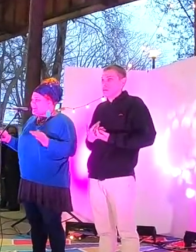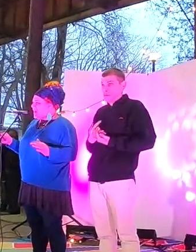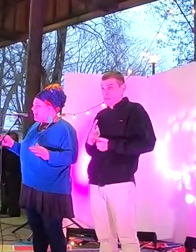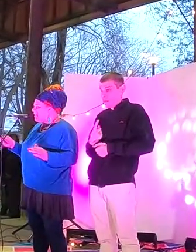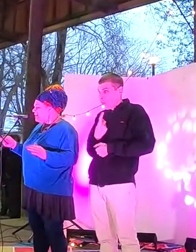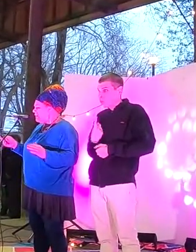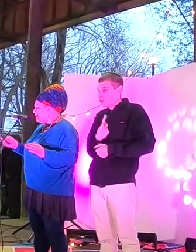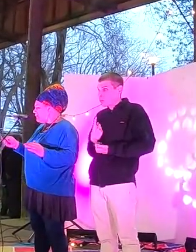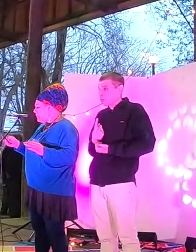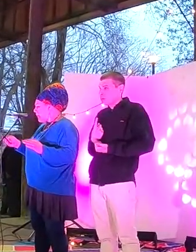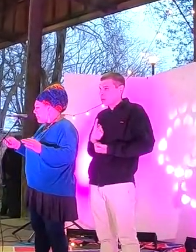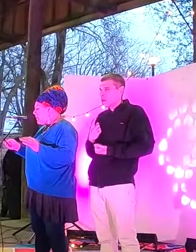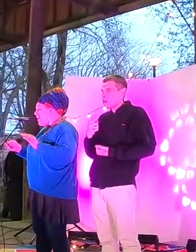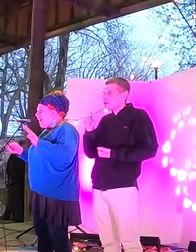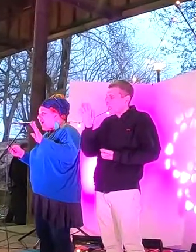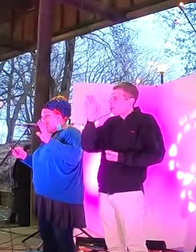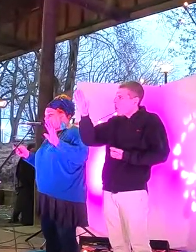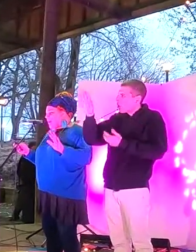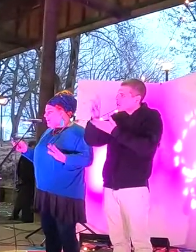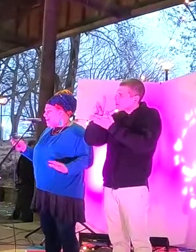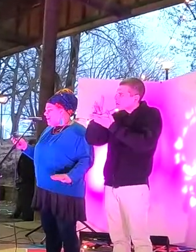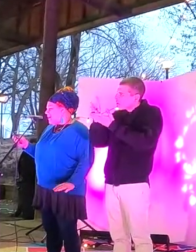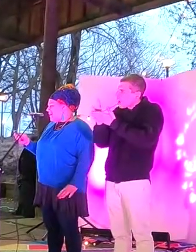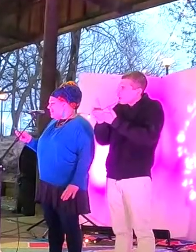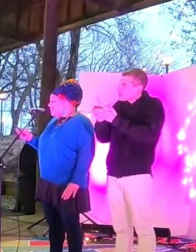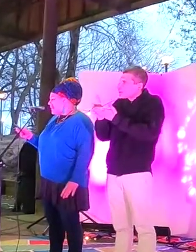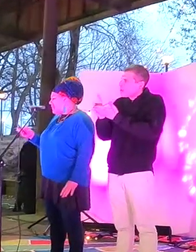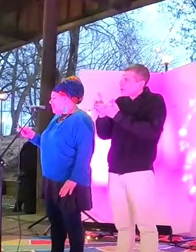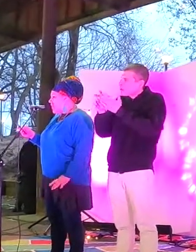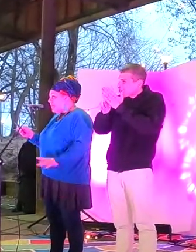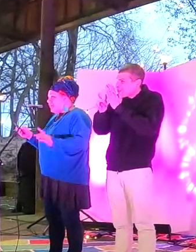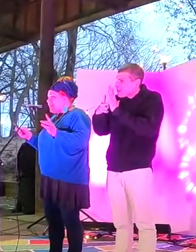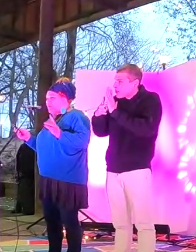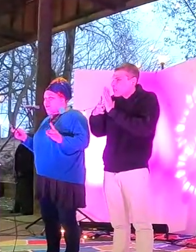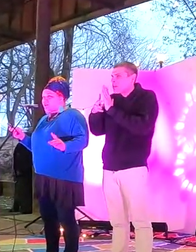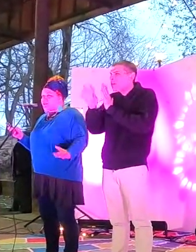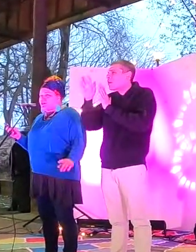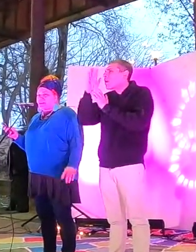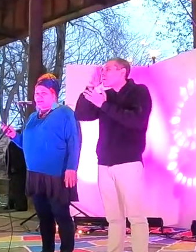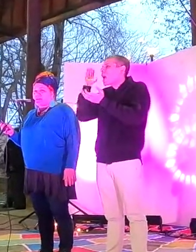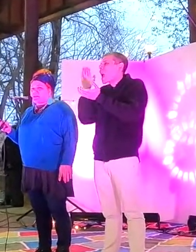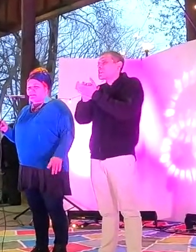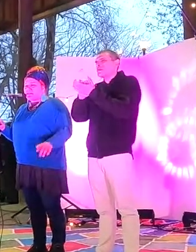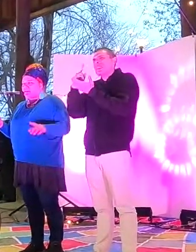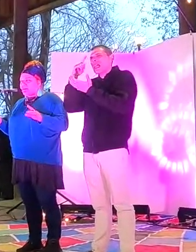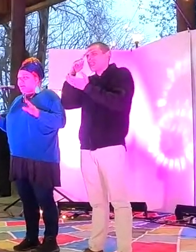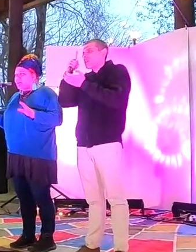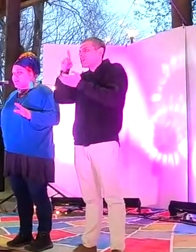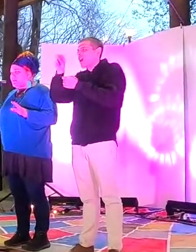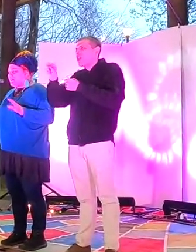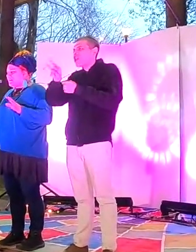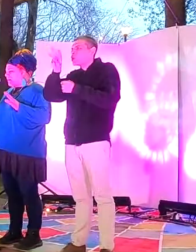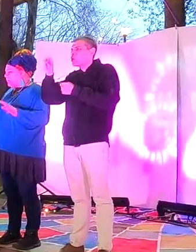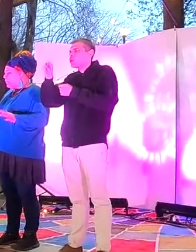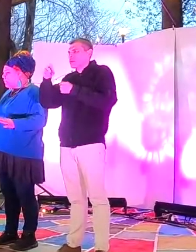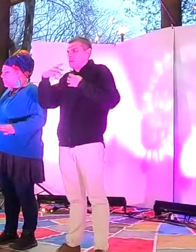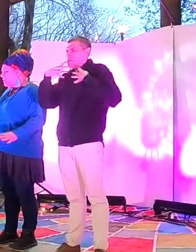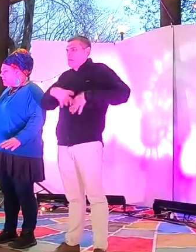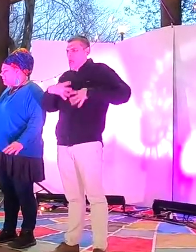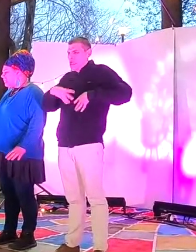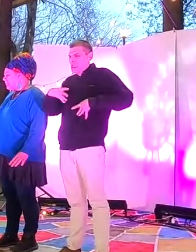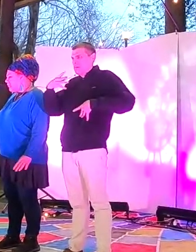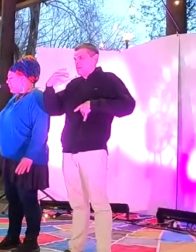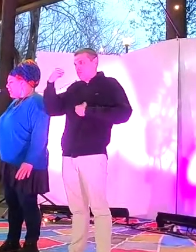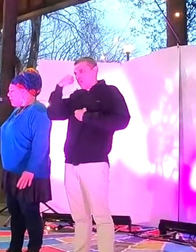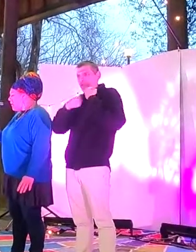by design? I think I saw my husband on the evening news. He was bloodied and